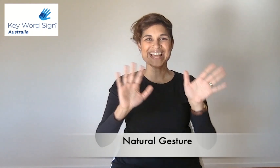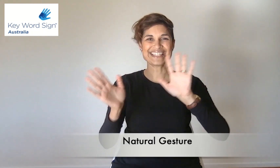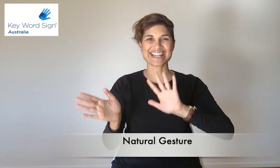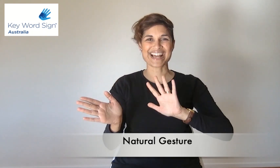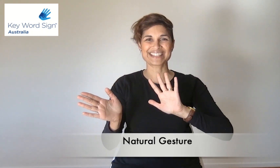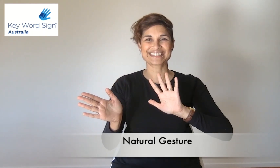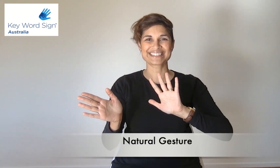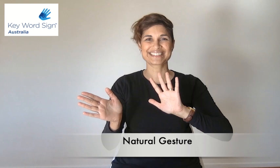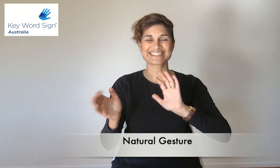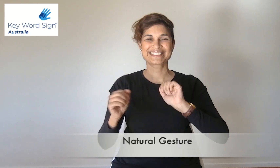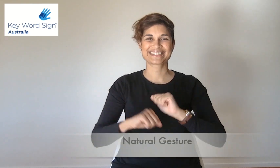la-di-da-di-da.